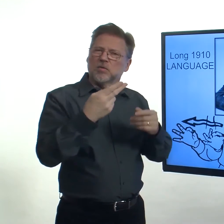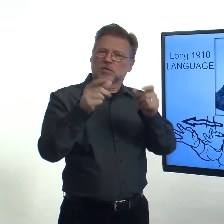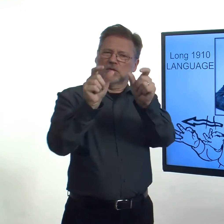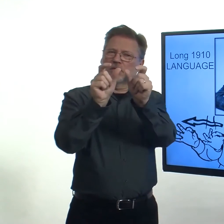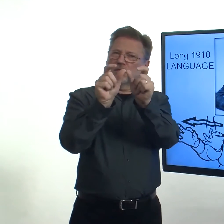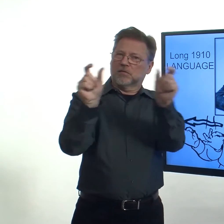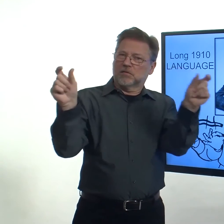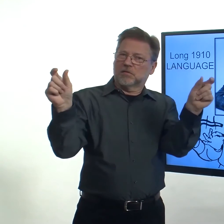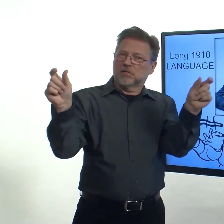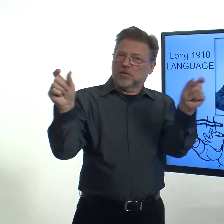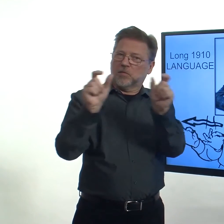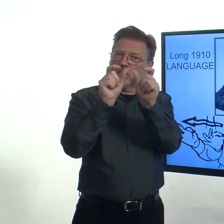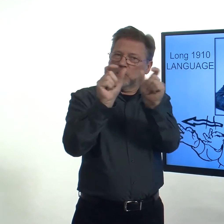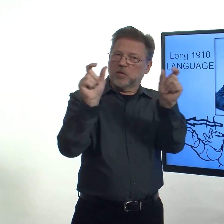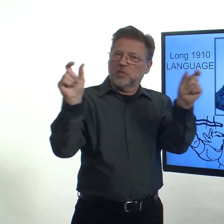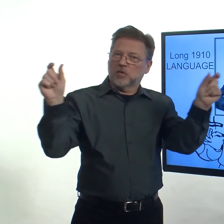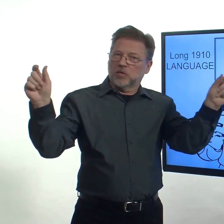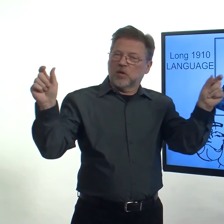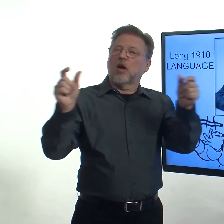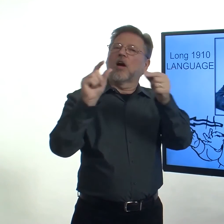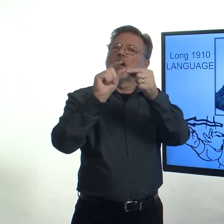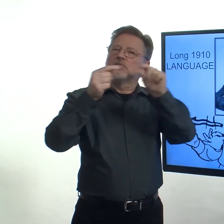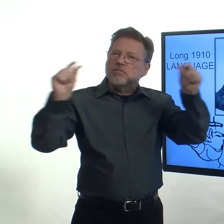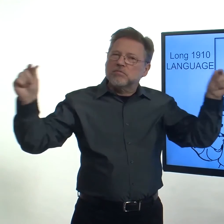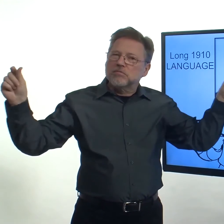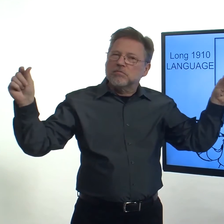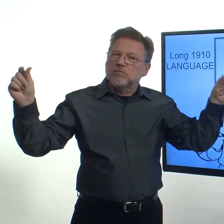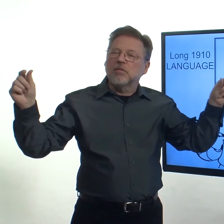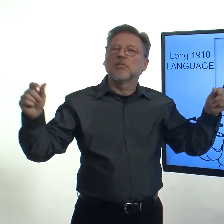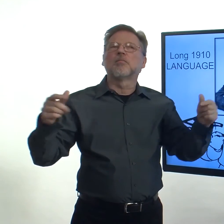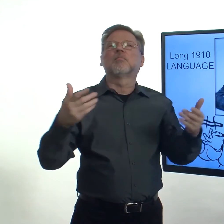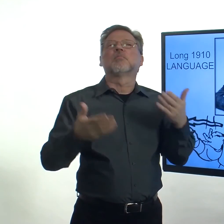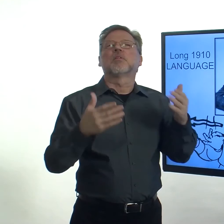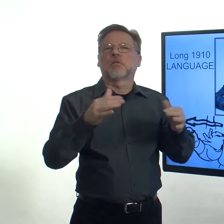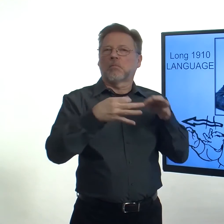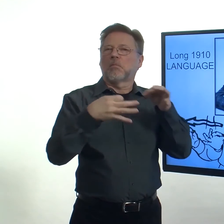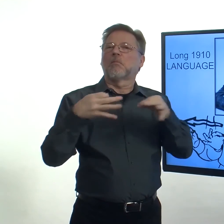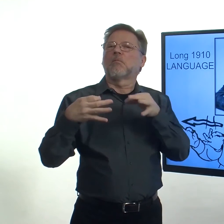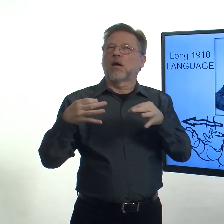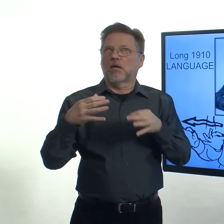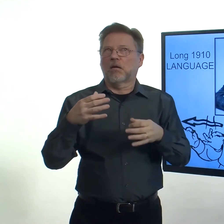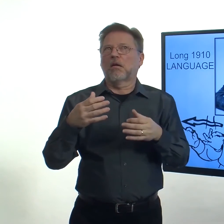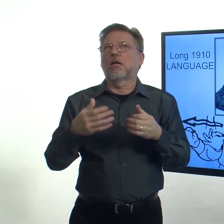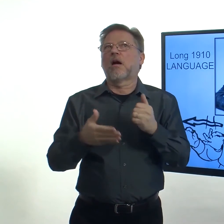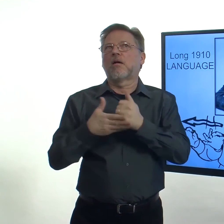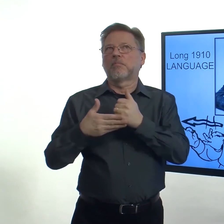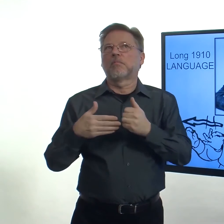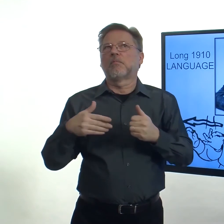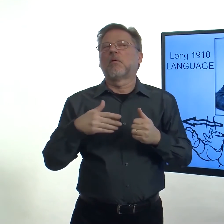also used the hand shape to mean a series of small units which evolved into this form. Maybe this